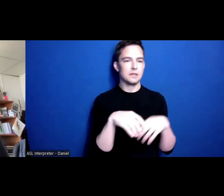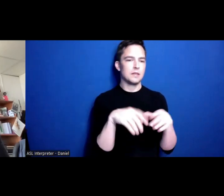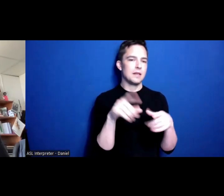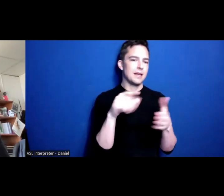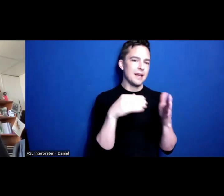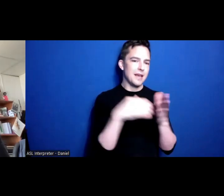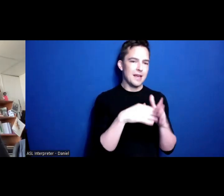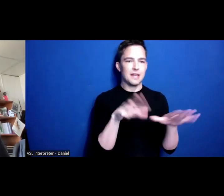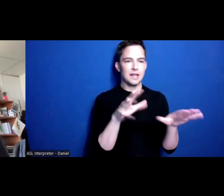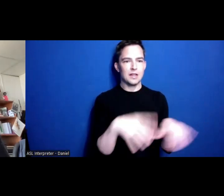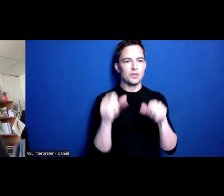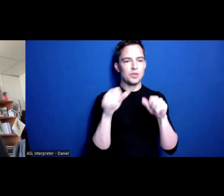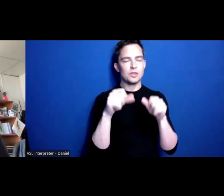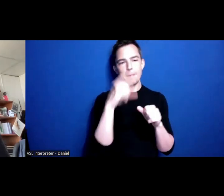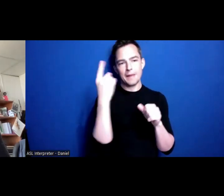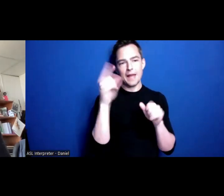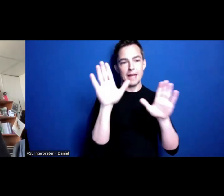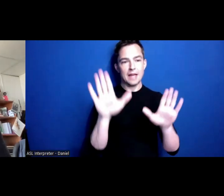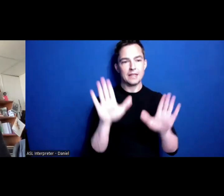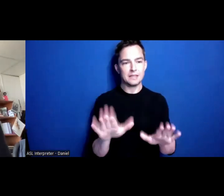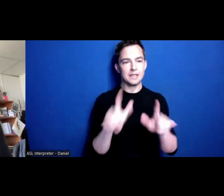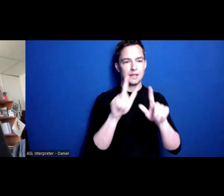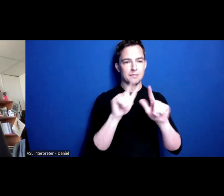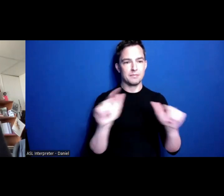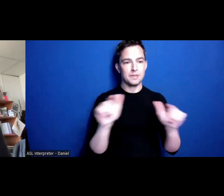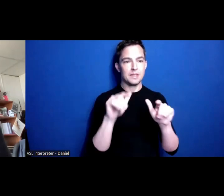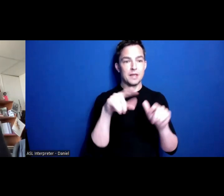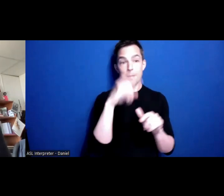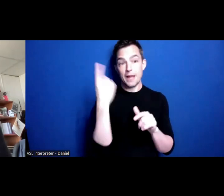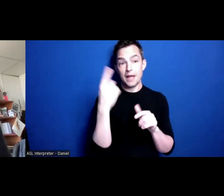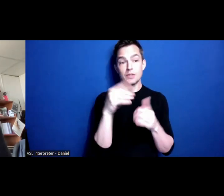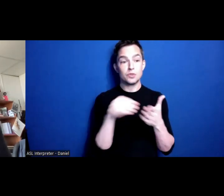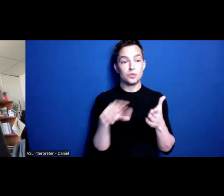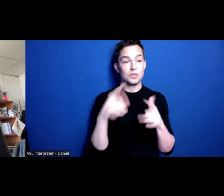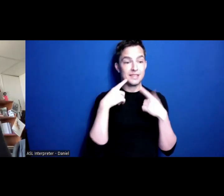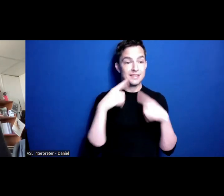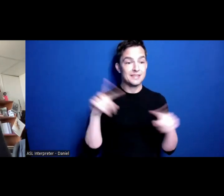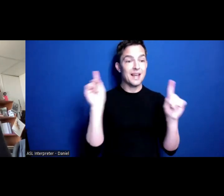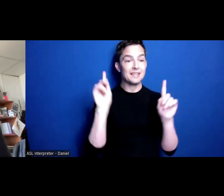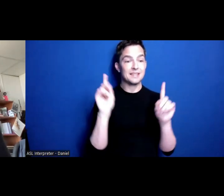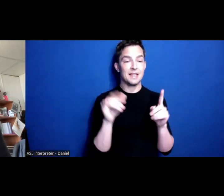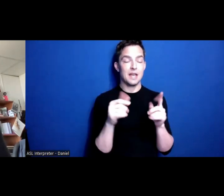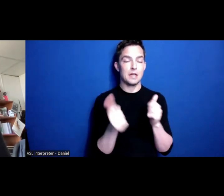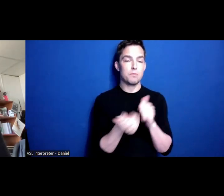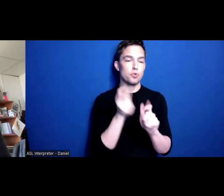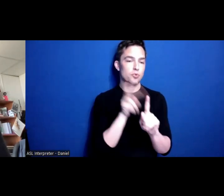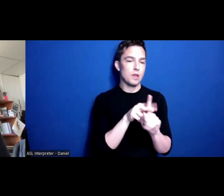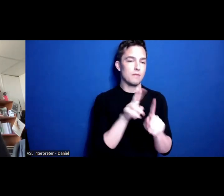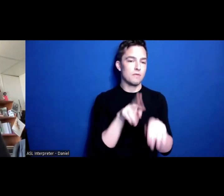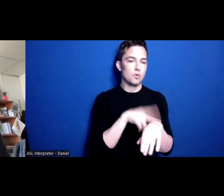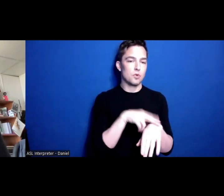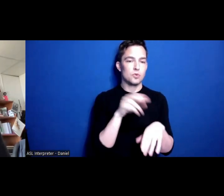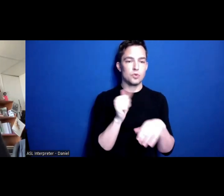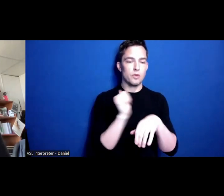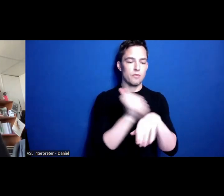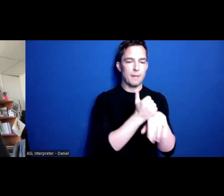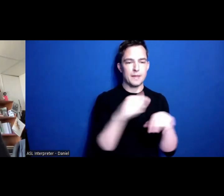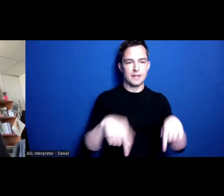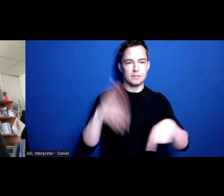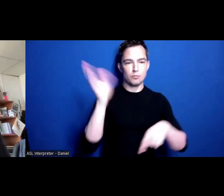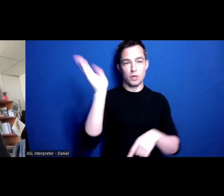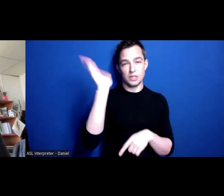anti-colonialism, Black excellence, Black student success, and most relevant, of course, to the framing of this